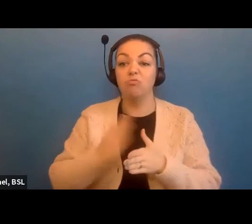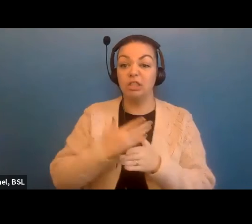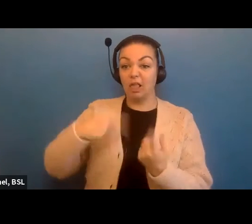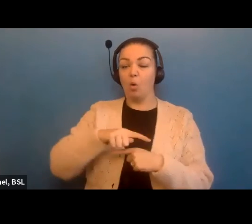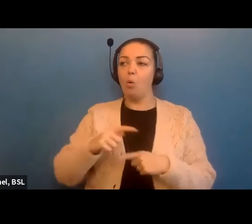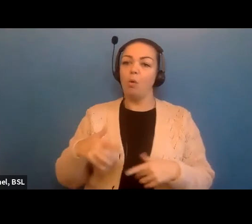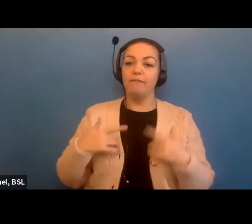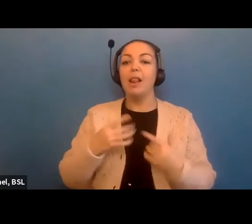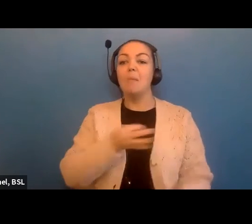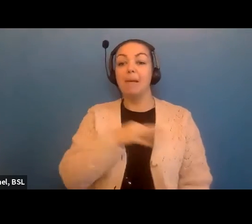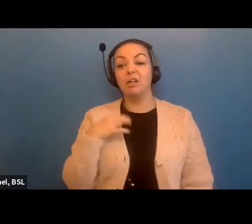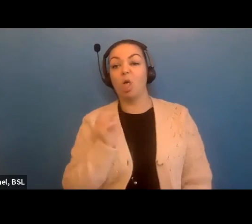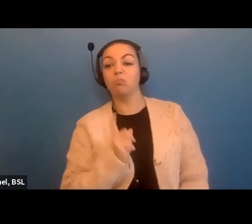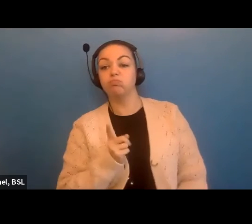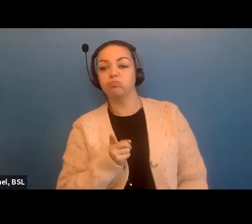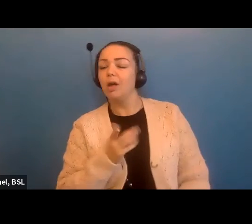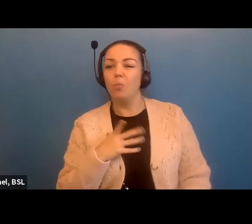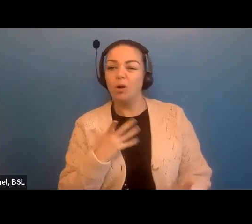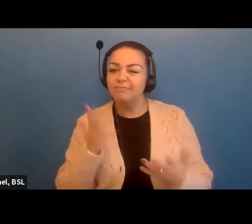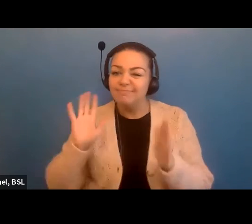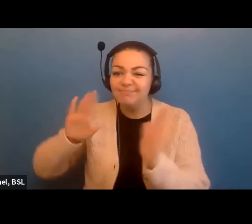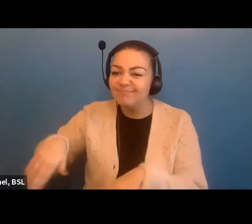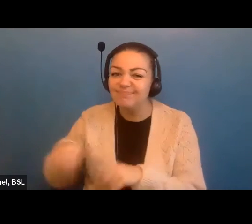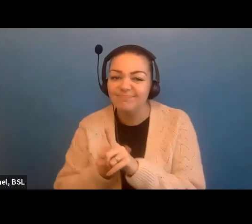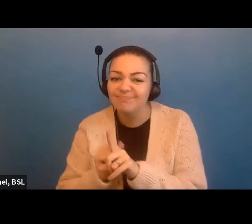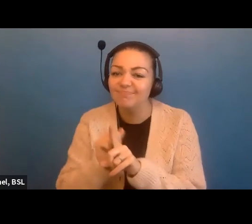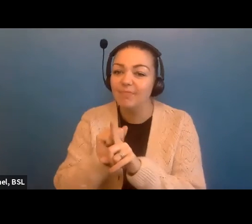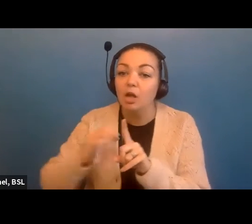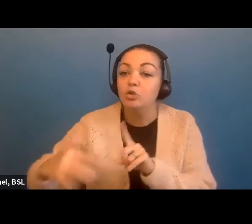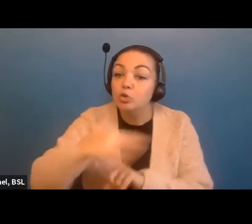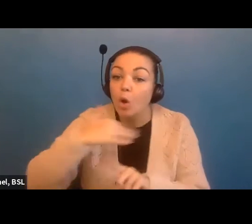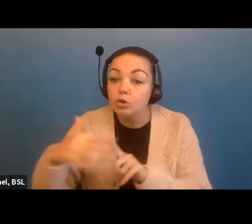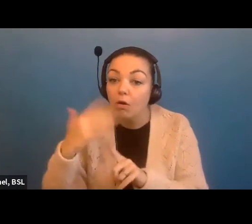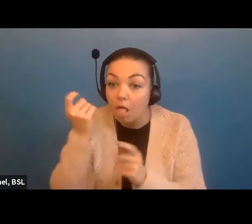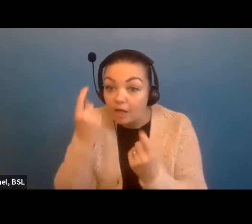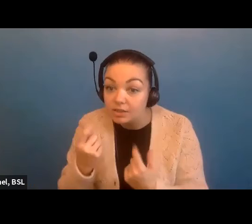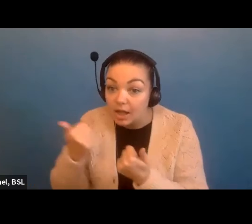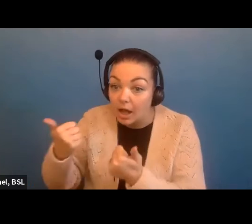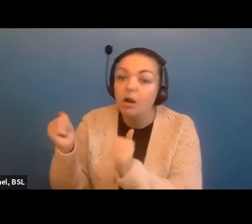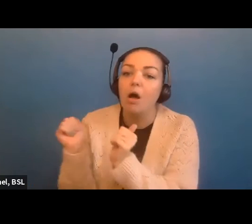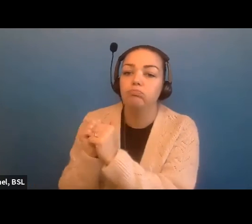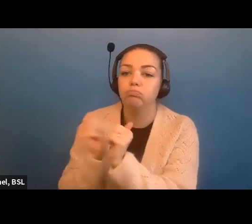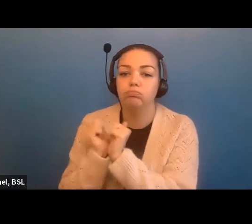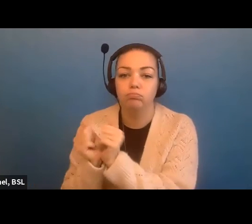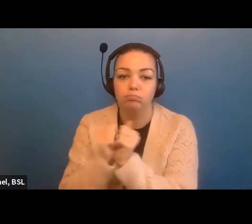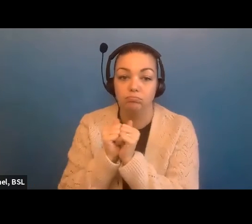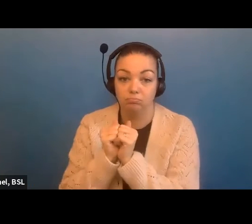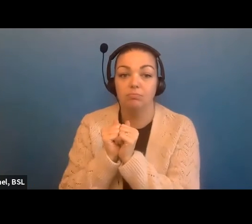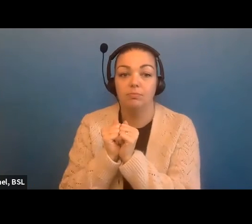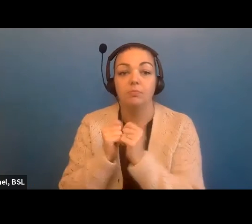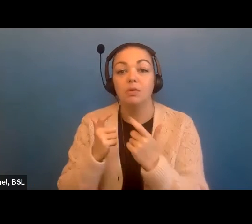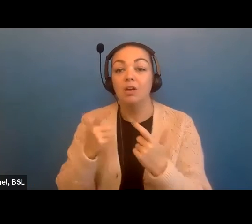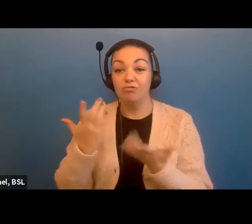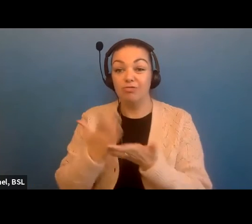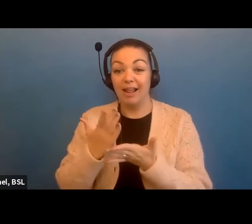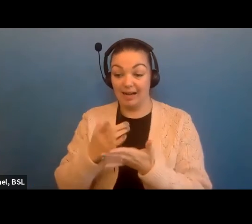advocate for the independent living concept, and to empower people with